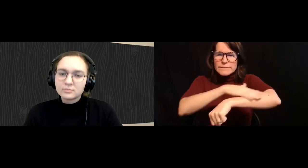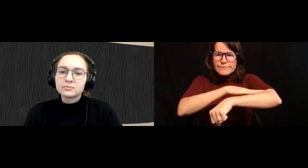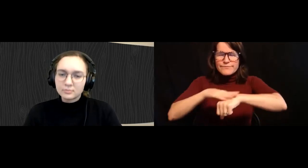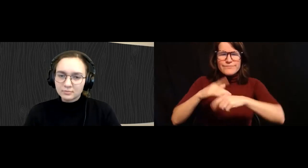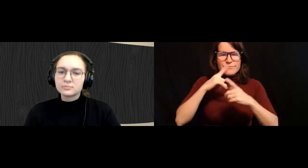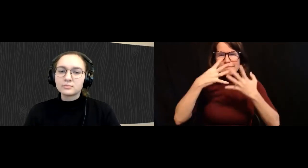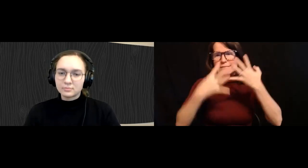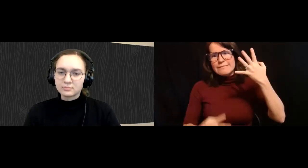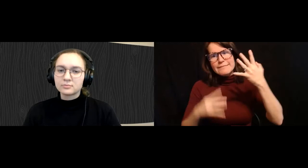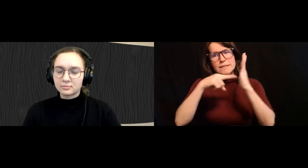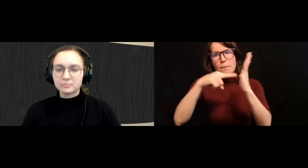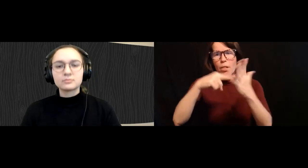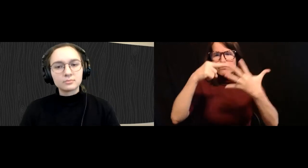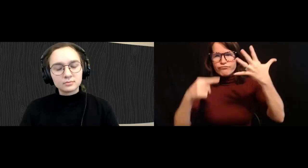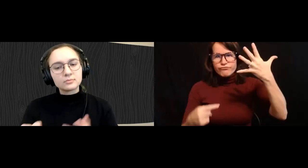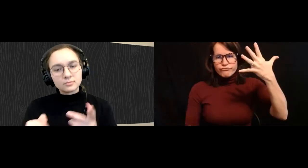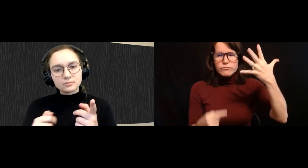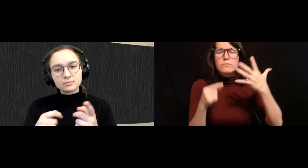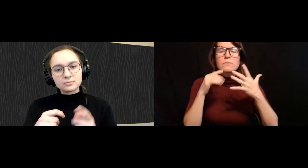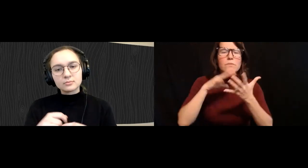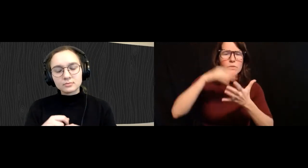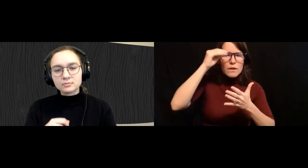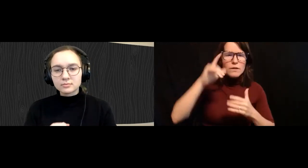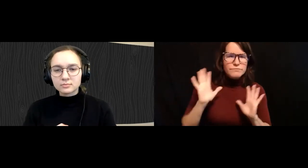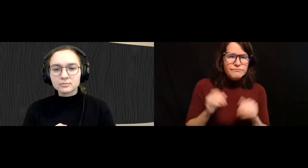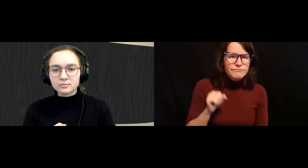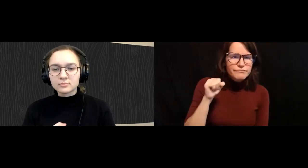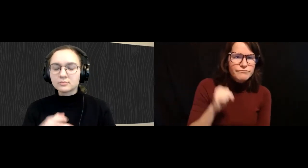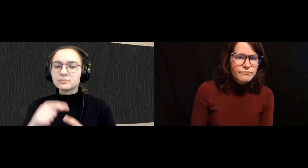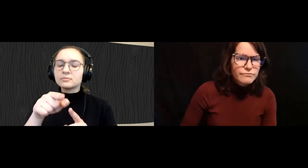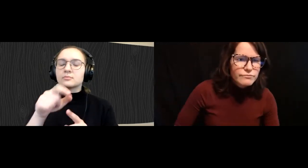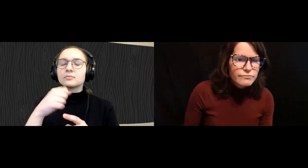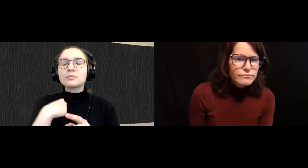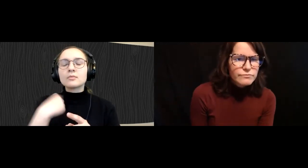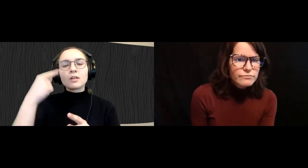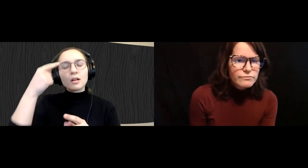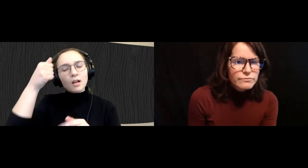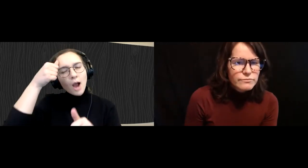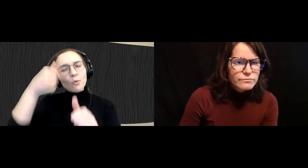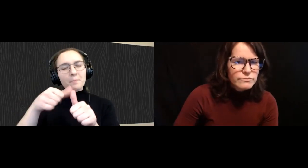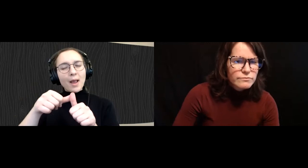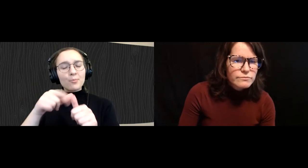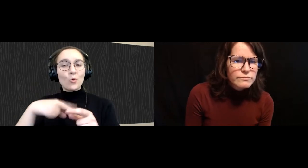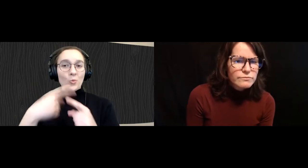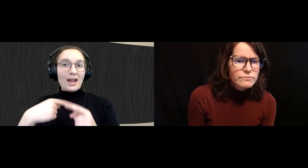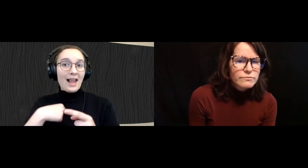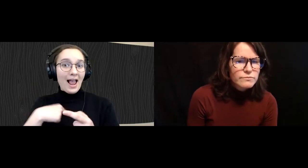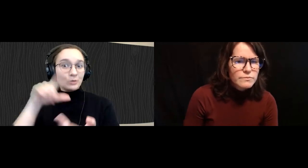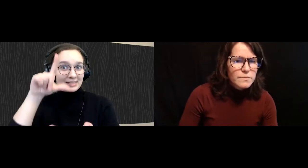to give it, I'm showing my arm here because that's how we do it. That's how we engage in the pro tactile way of signing.